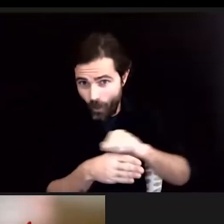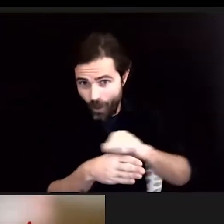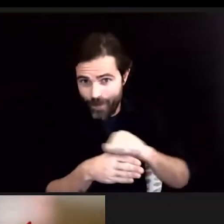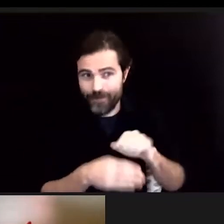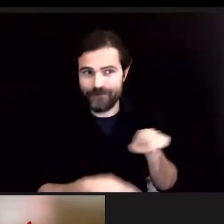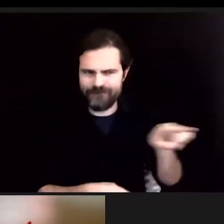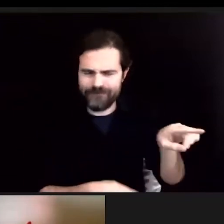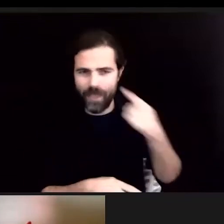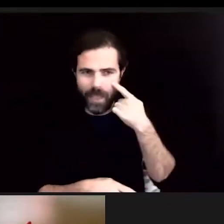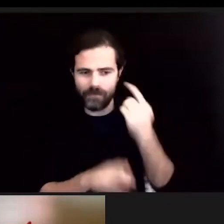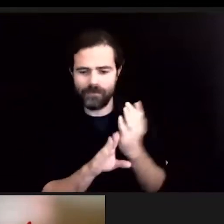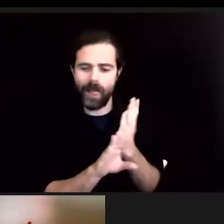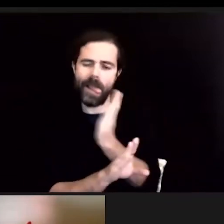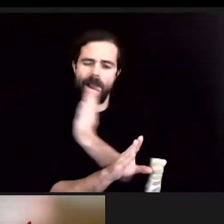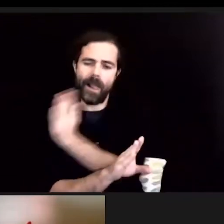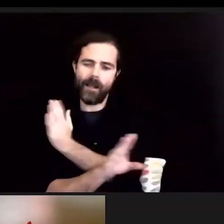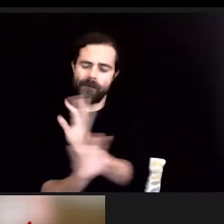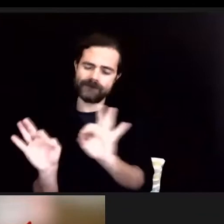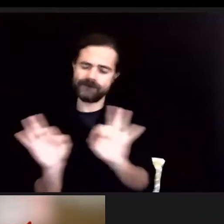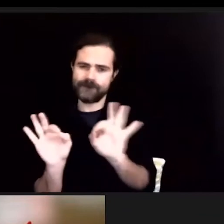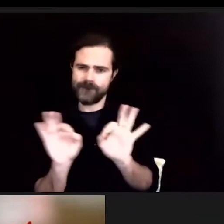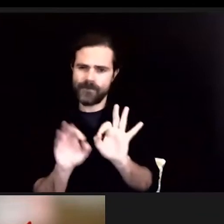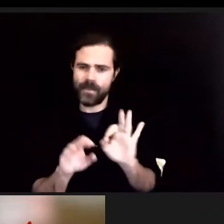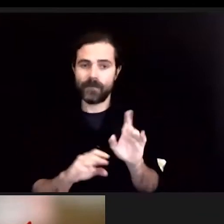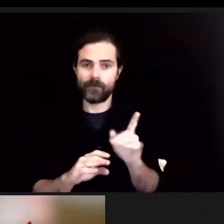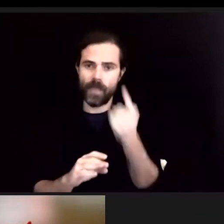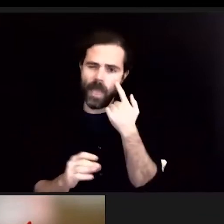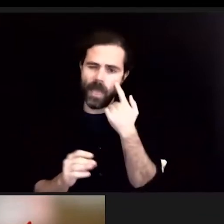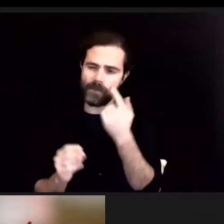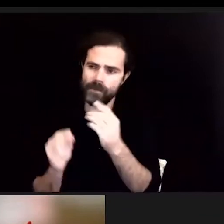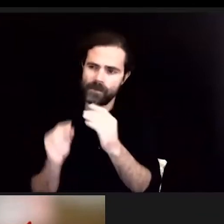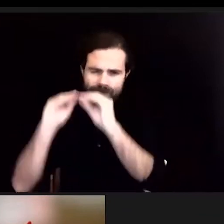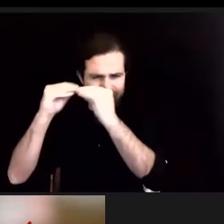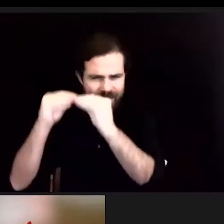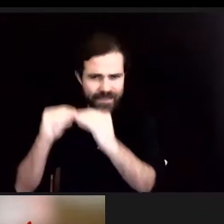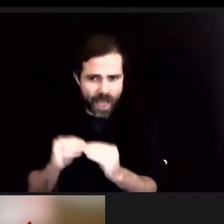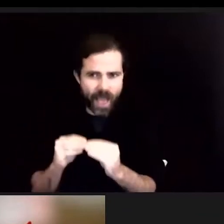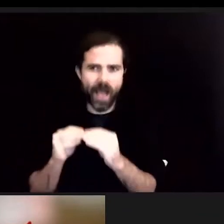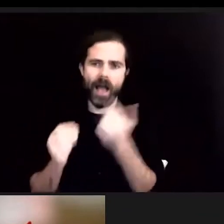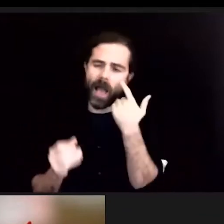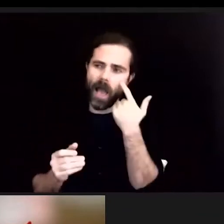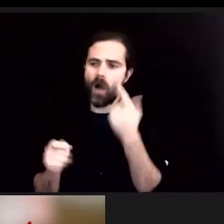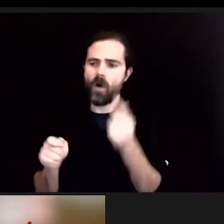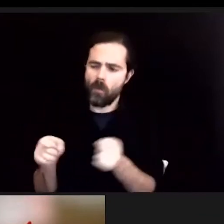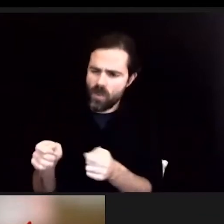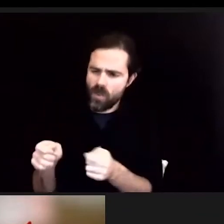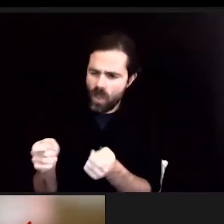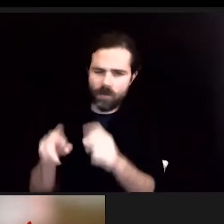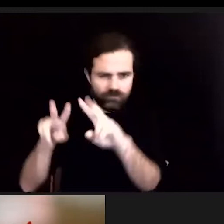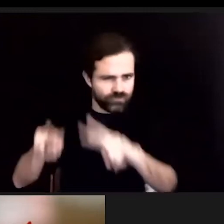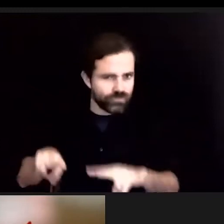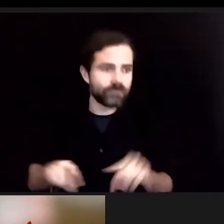and tested, and how can others get involved with it. Please, Enrique, go ahead.